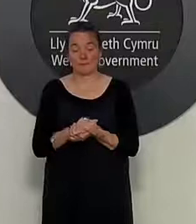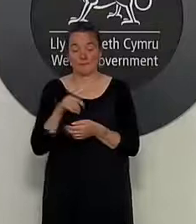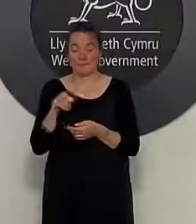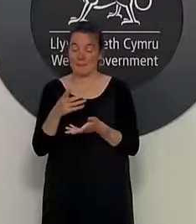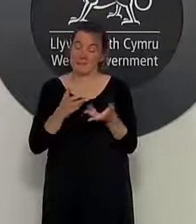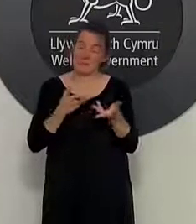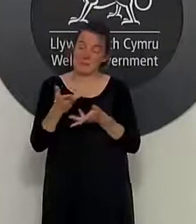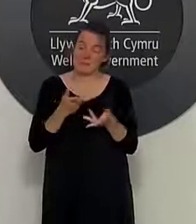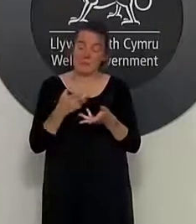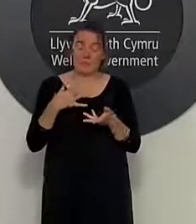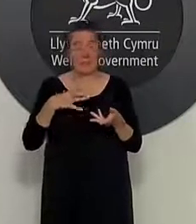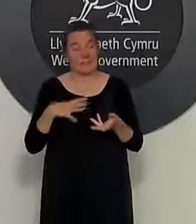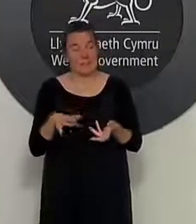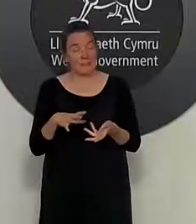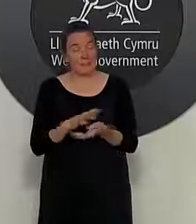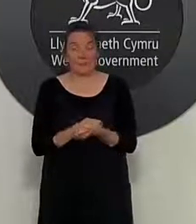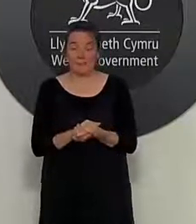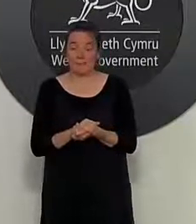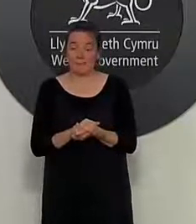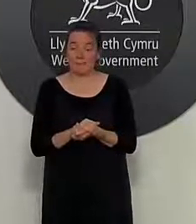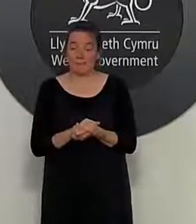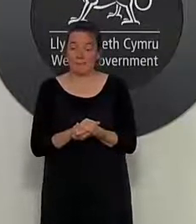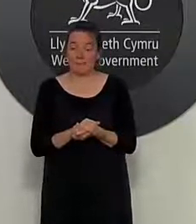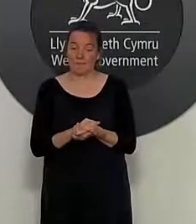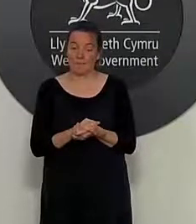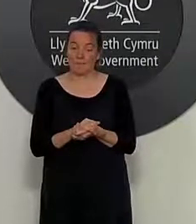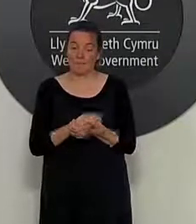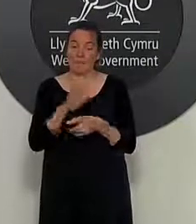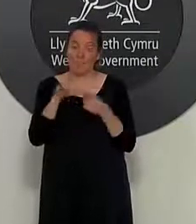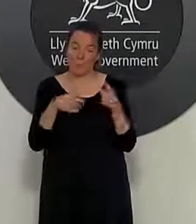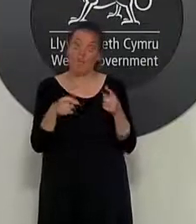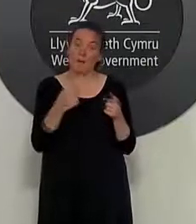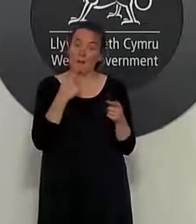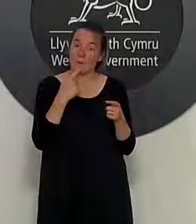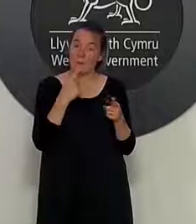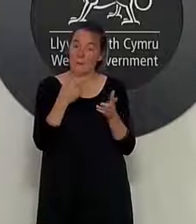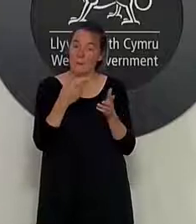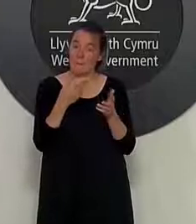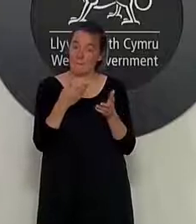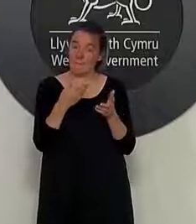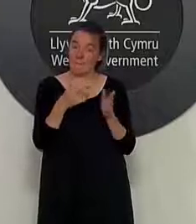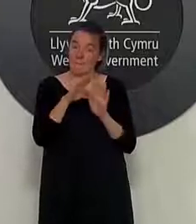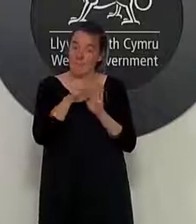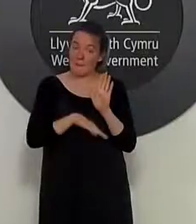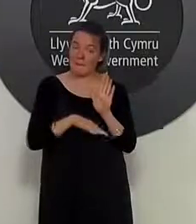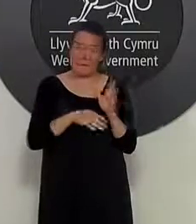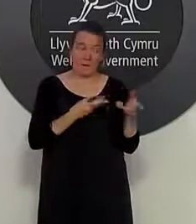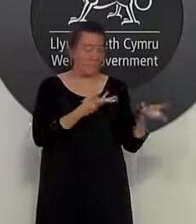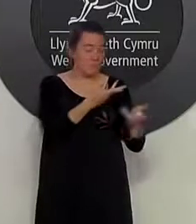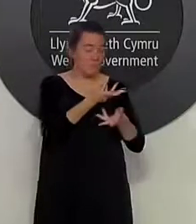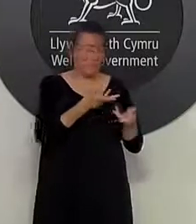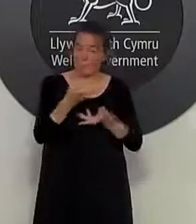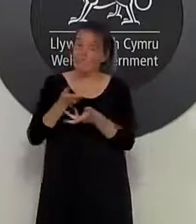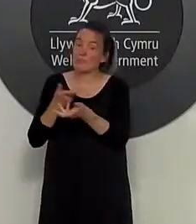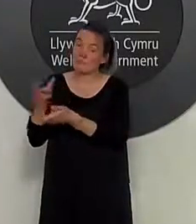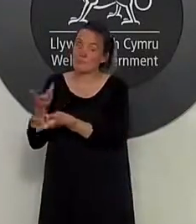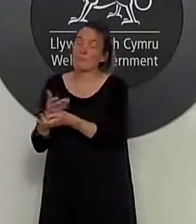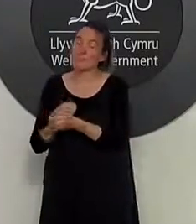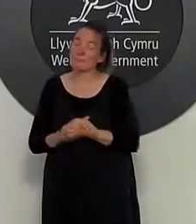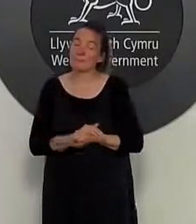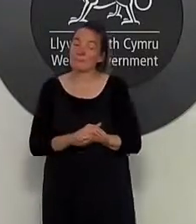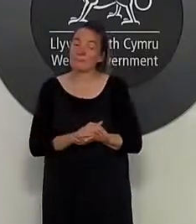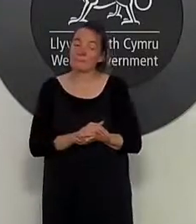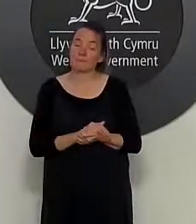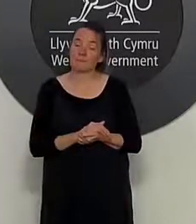having in the context of the white paper and these broader questions about how